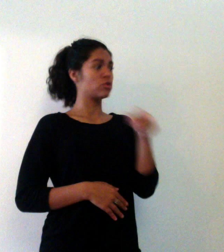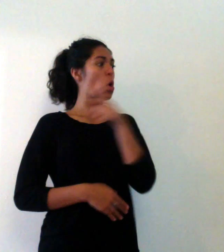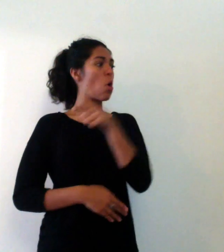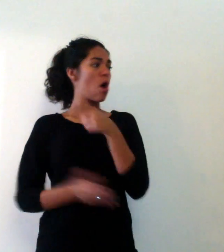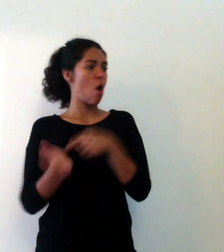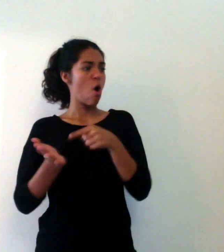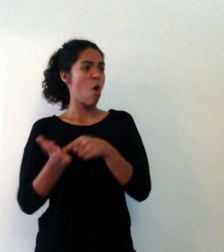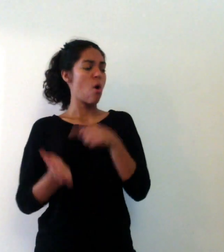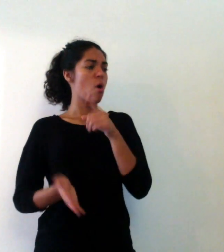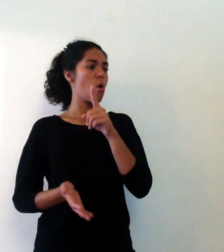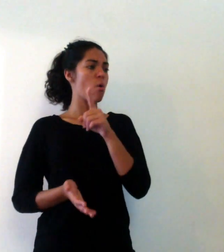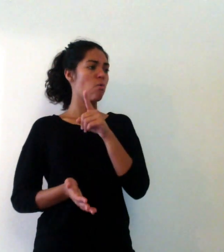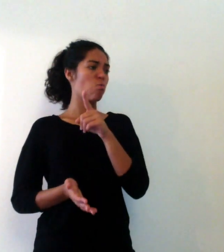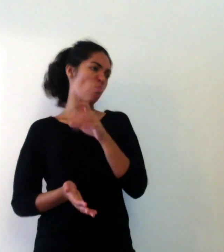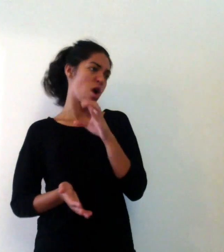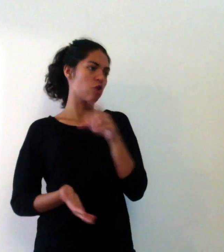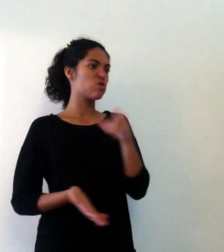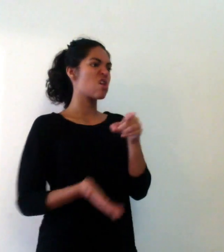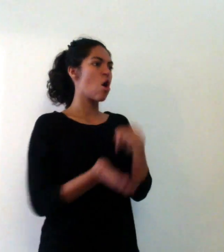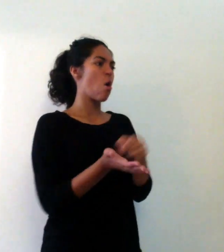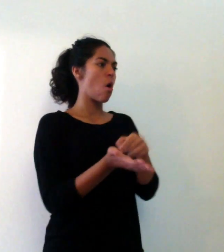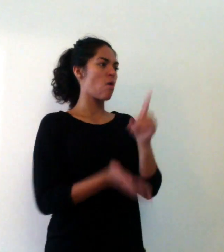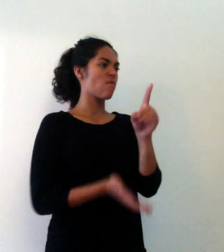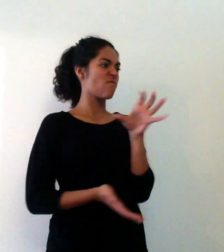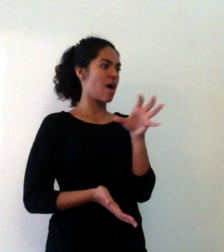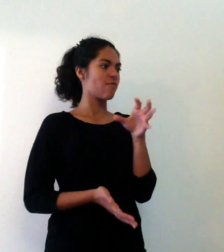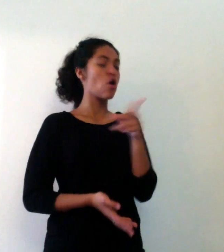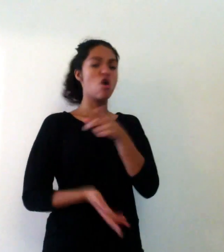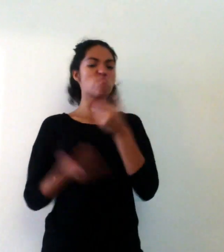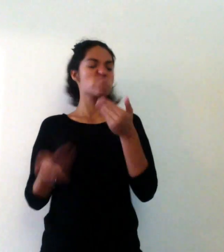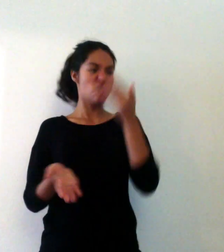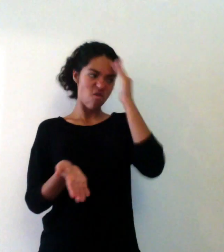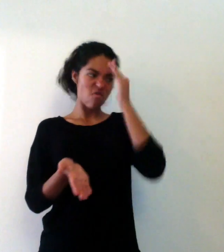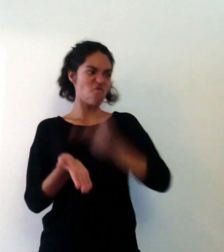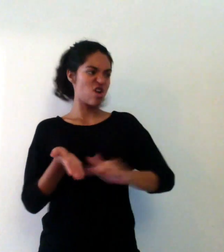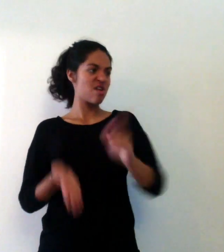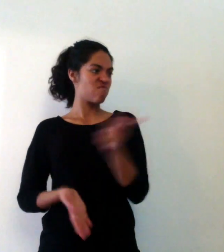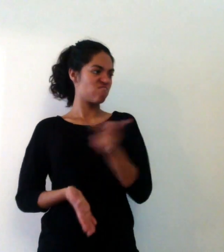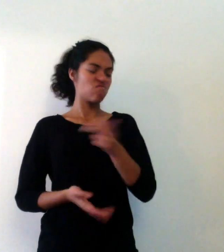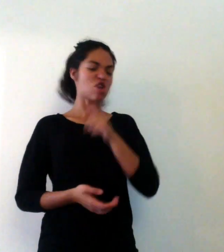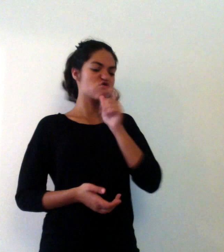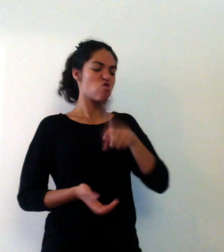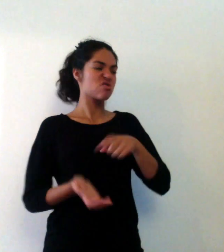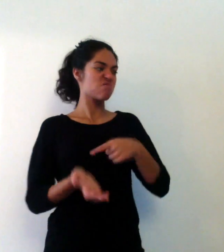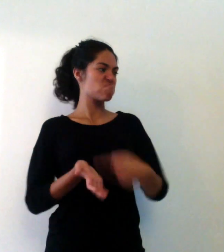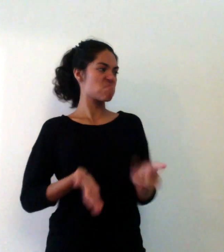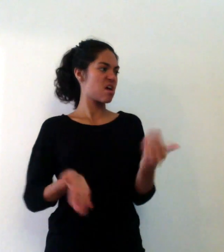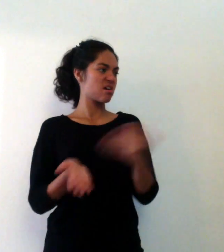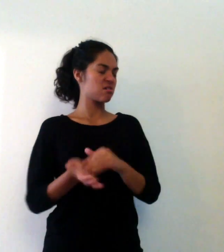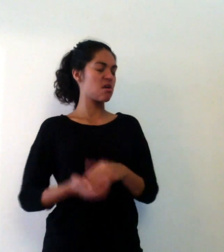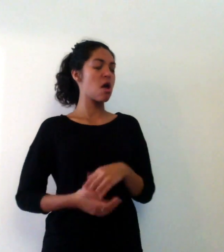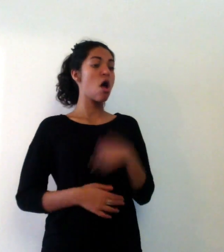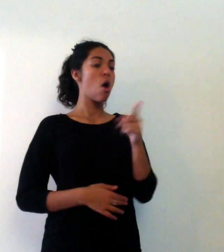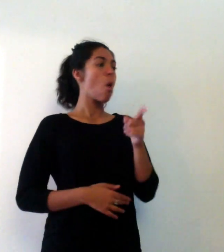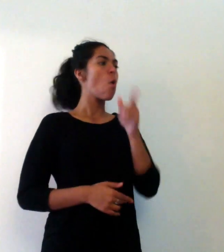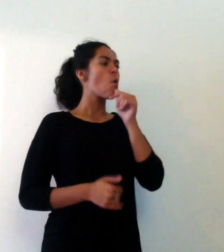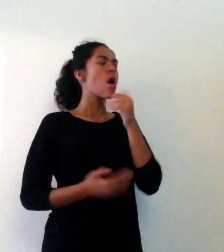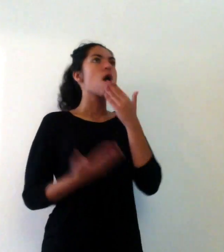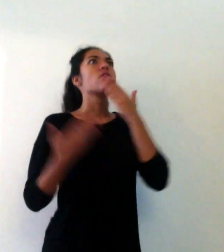much larger. He says, Simon, you're looking at a woman like that. She came in here. You gave me no water. You did not wash